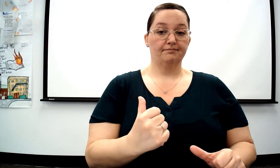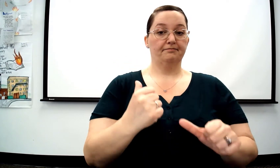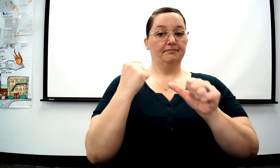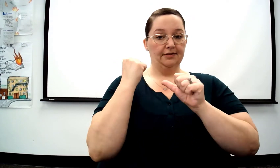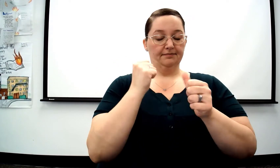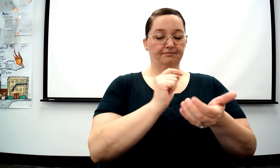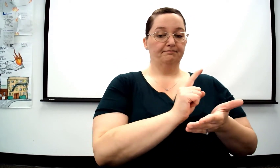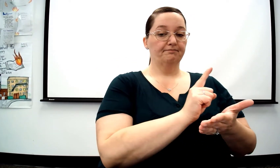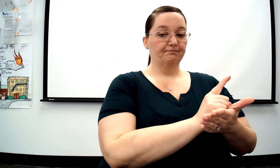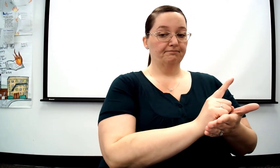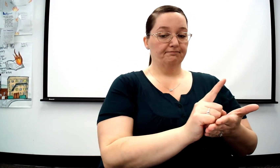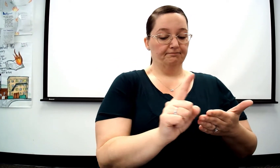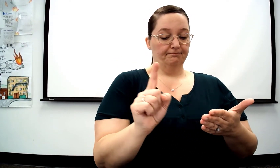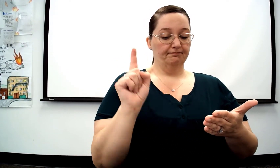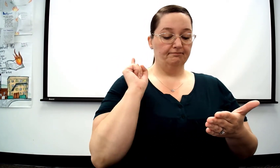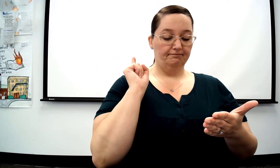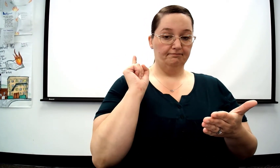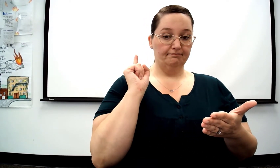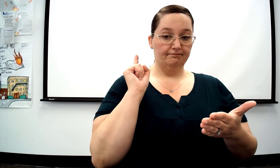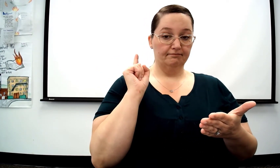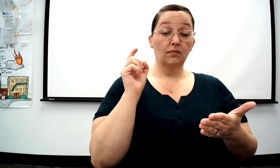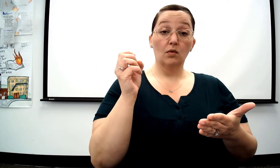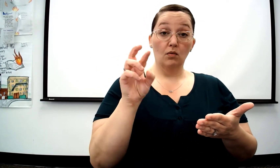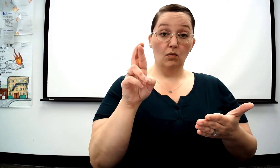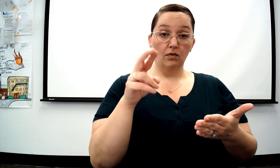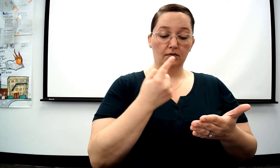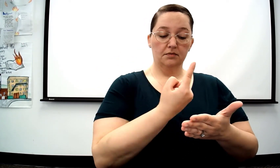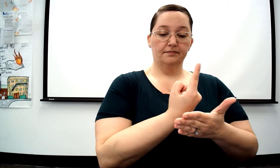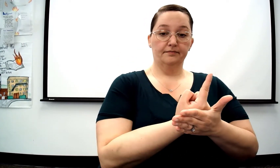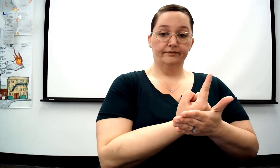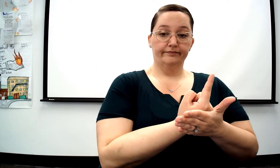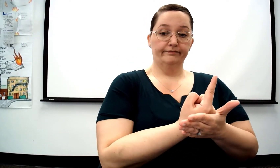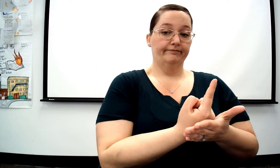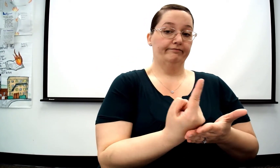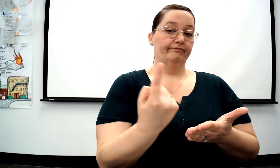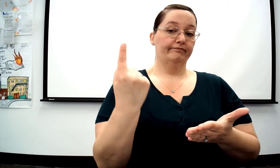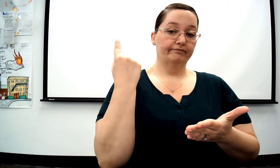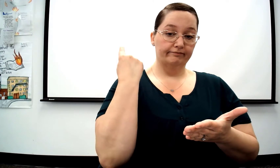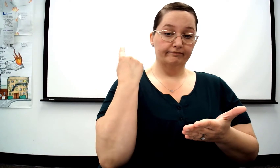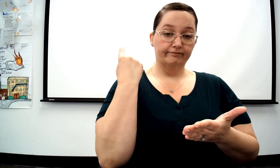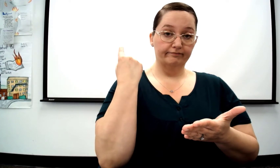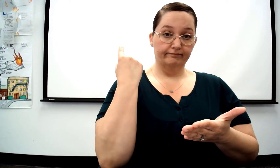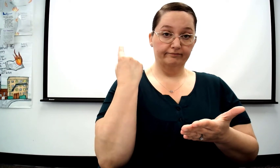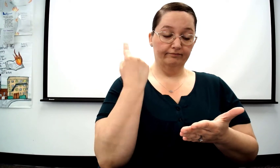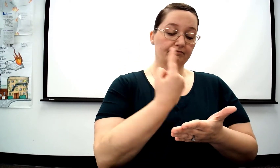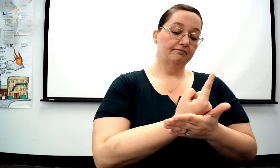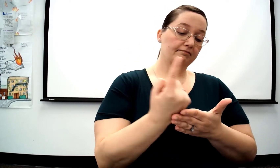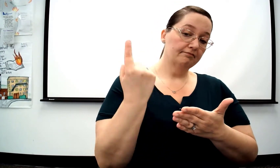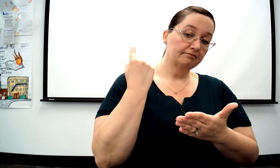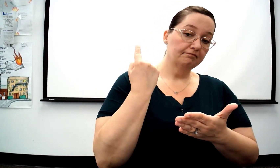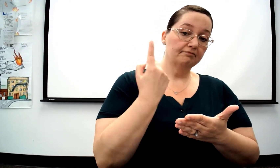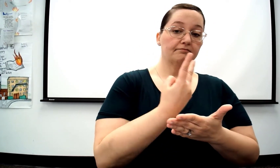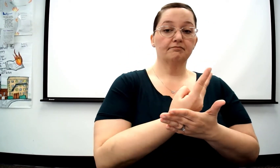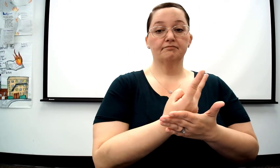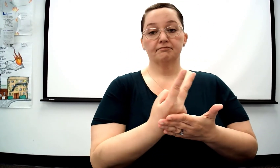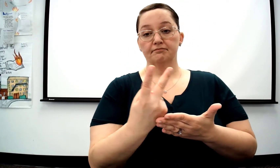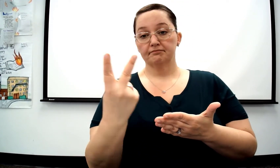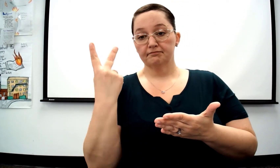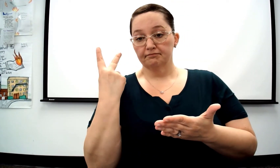Same rule for past, you're actually going to move backward. You can have your palm forward or facing backward, it's up to you. 2